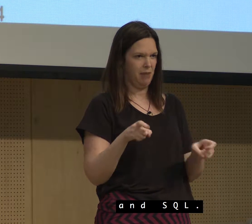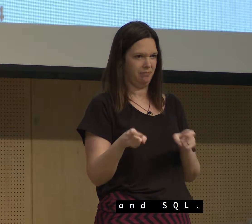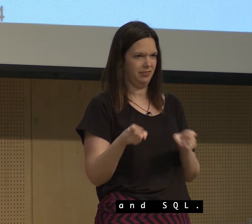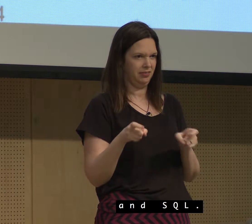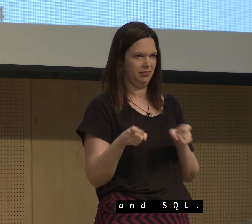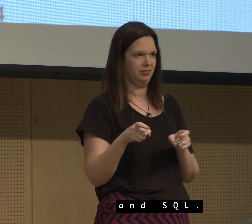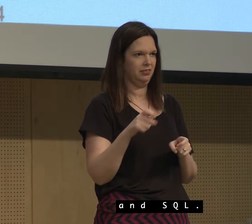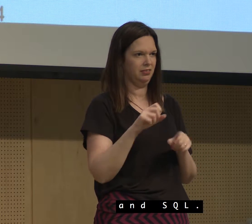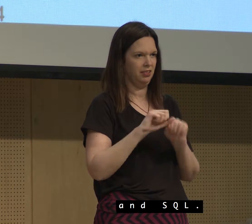SQL.